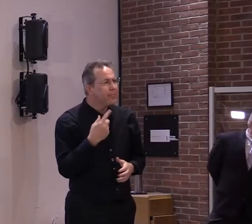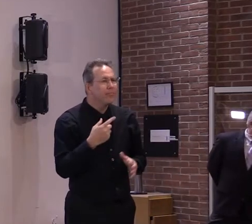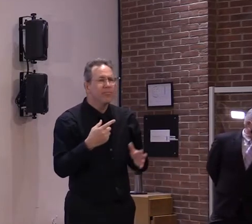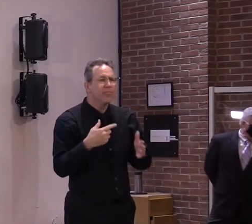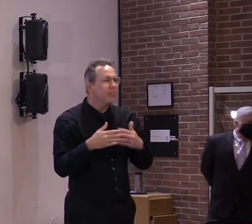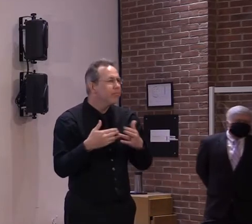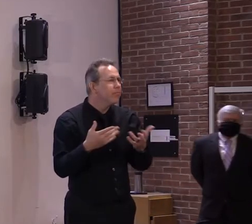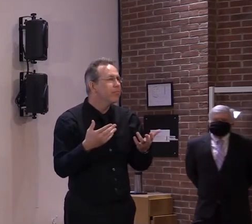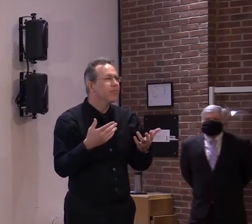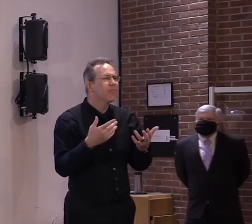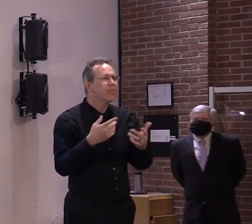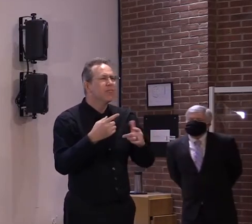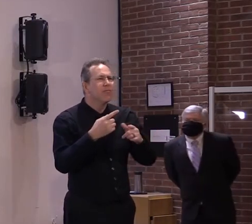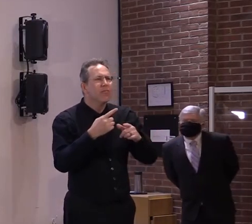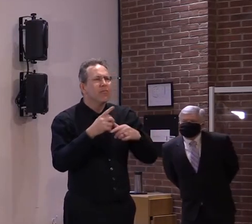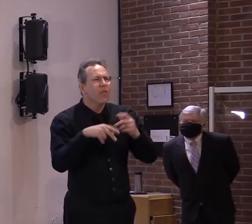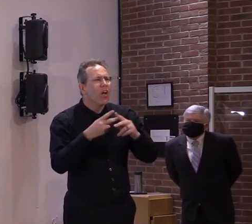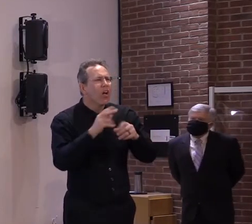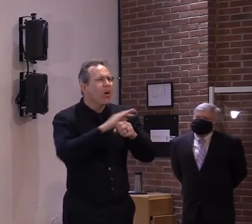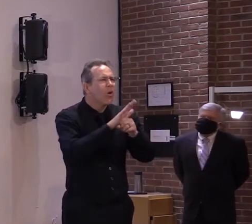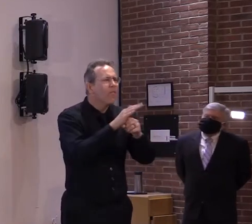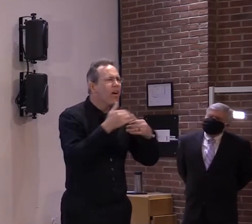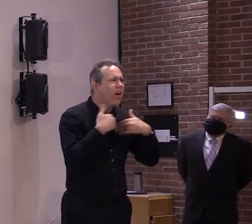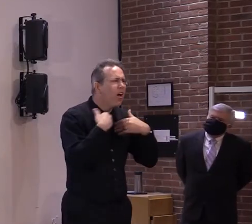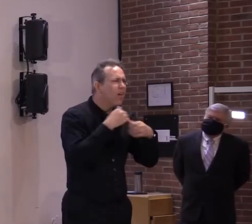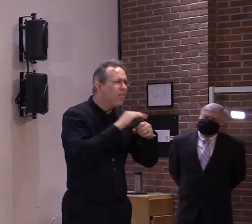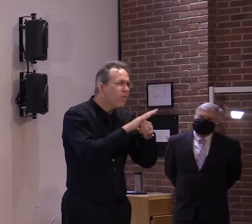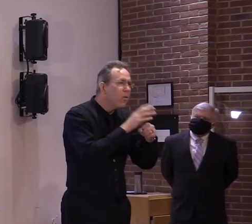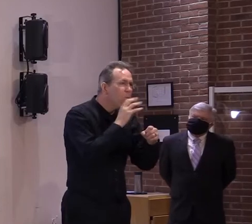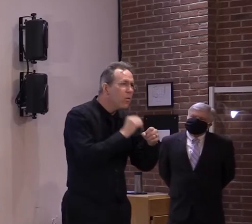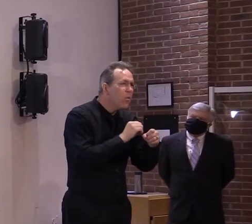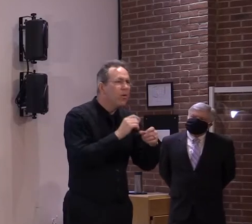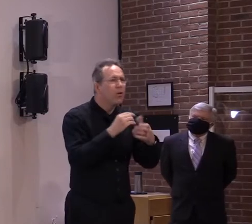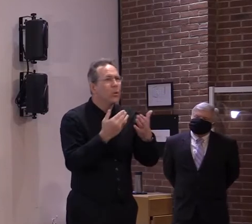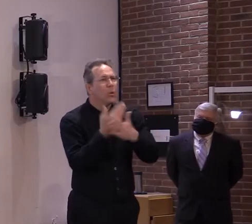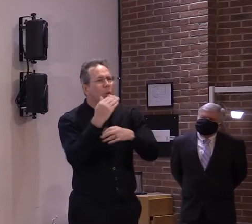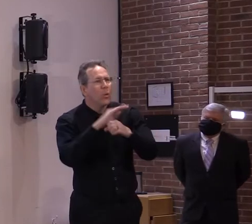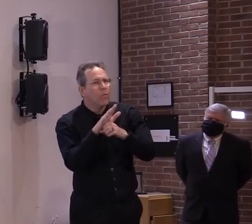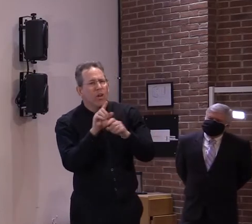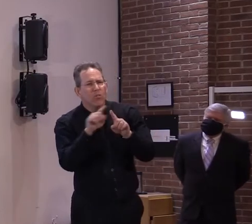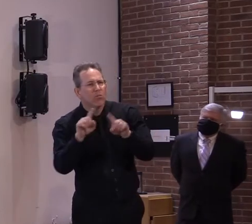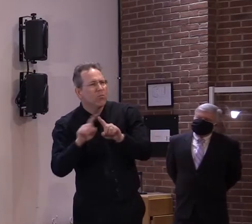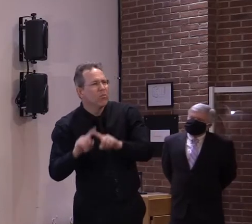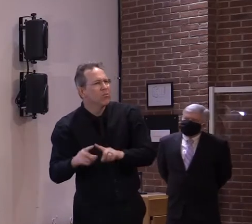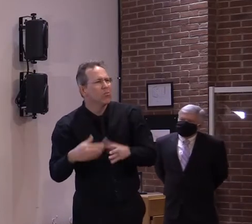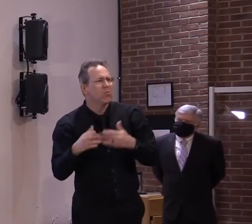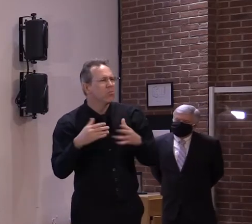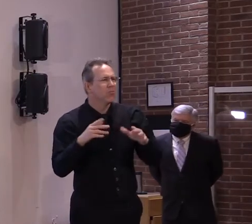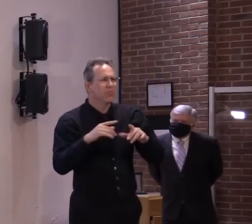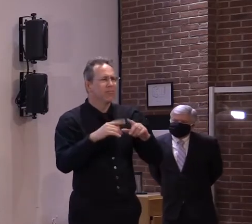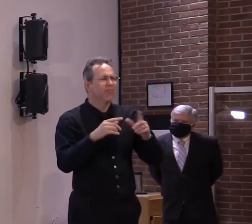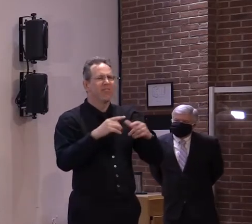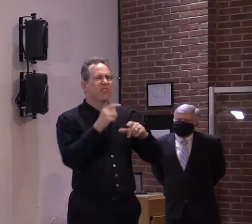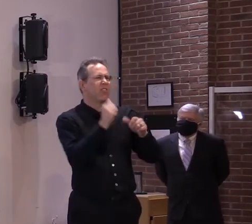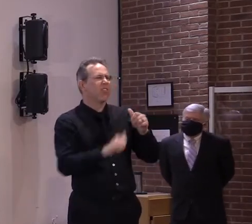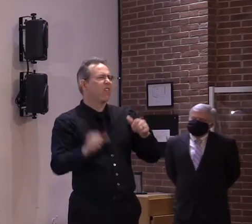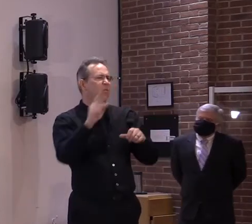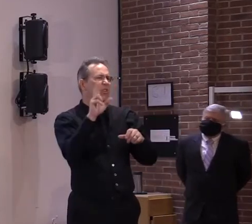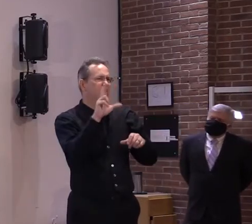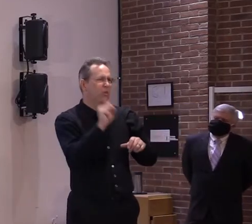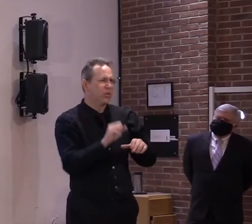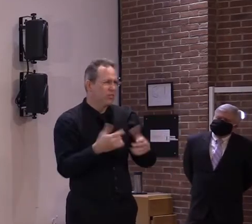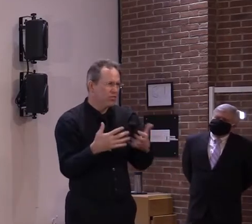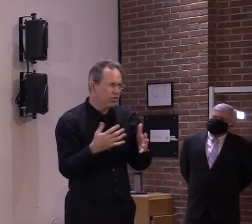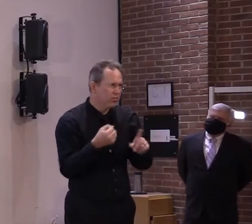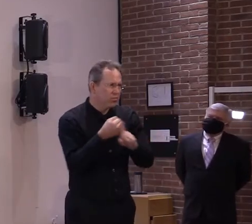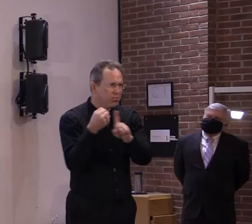in transmissibility and they're becoming more dominant across the nation, we still have vaccine becoming more dominant across the nation